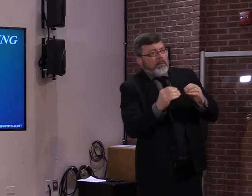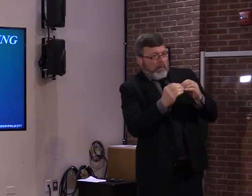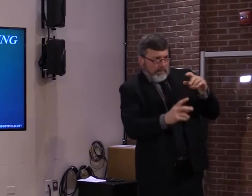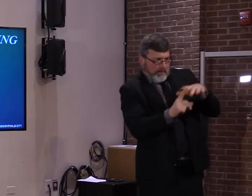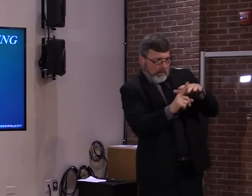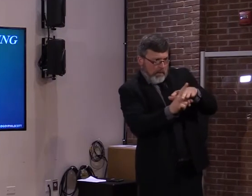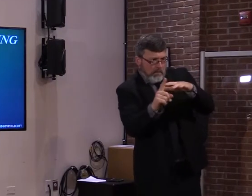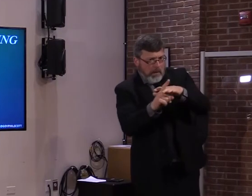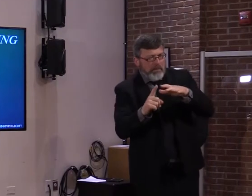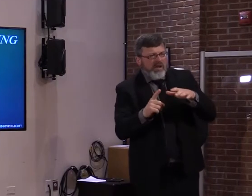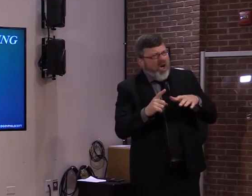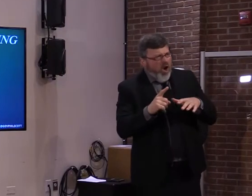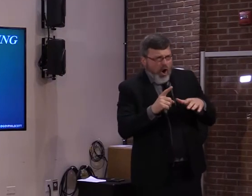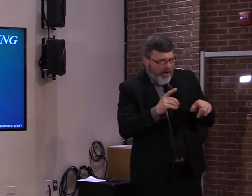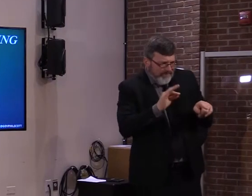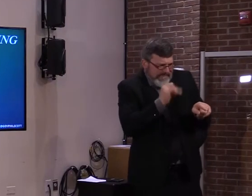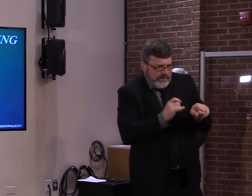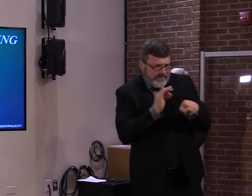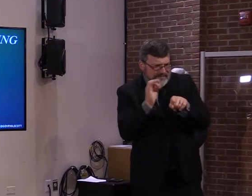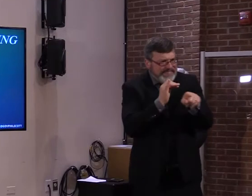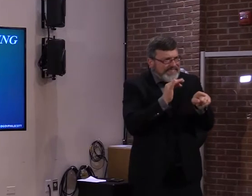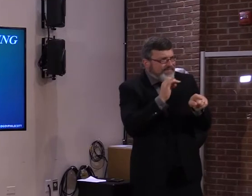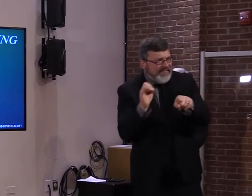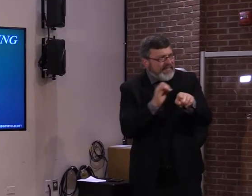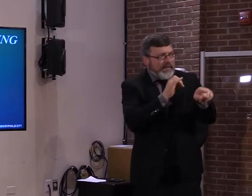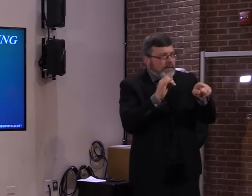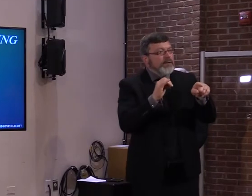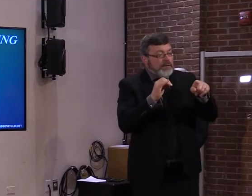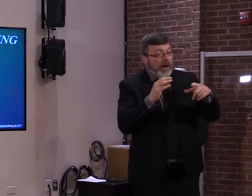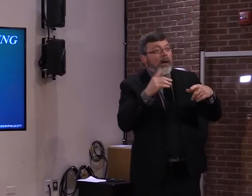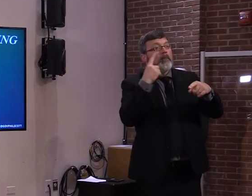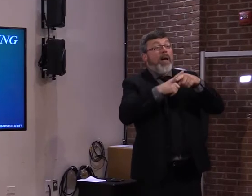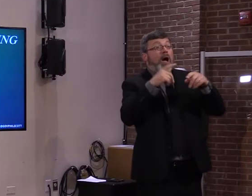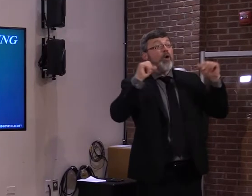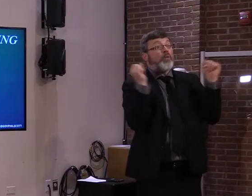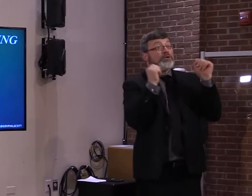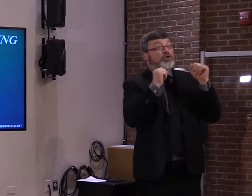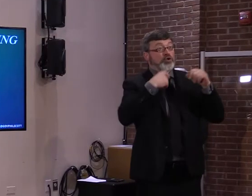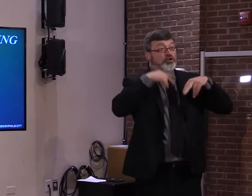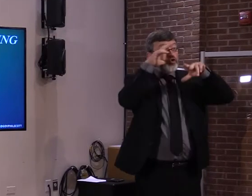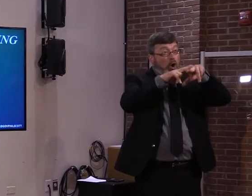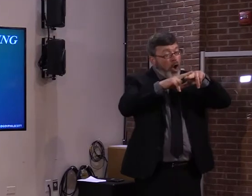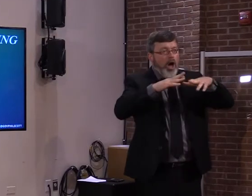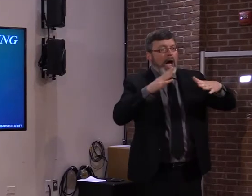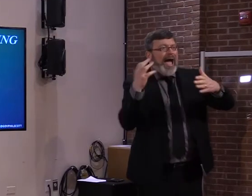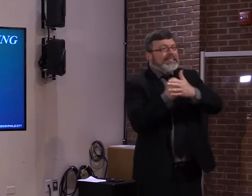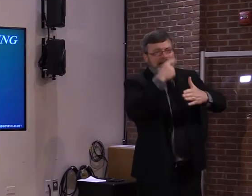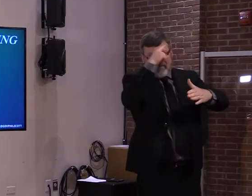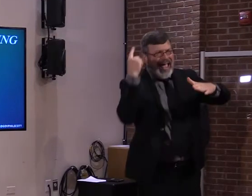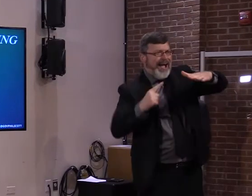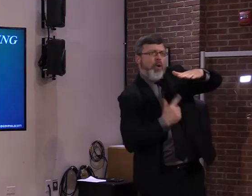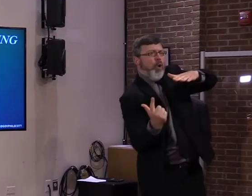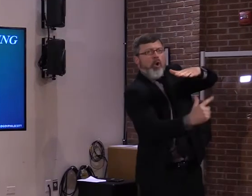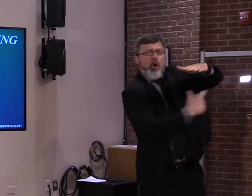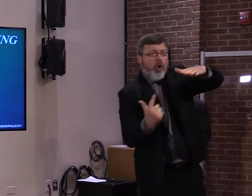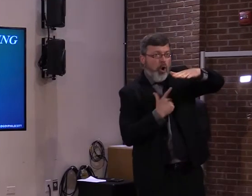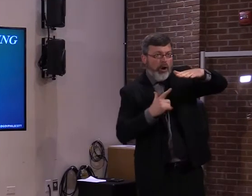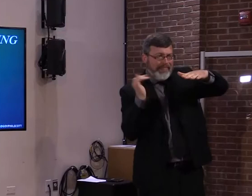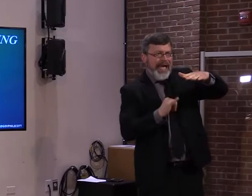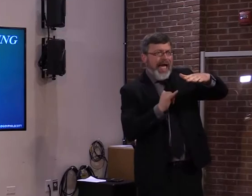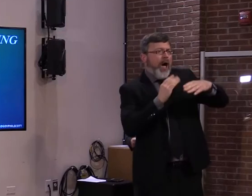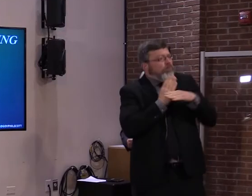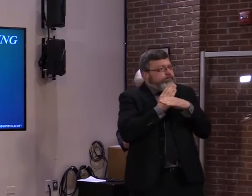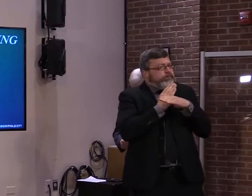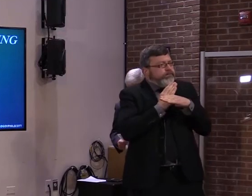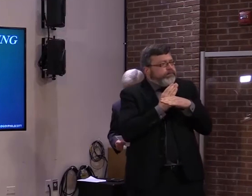which costs money. You might decide you're going to change your oil every 2,000 to 3,000 miles. You're going to